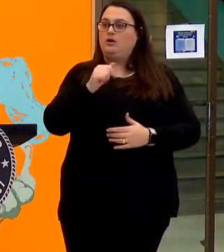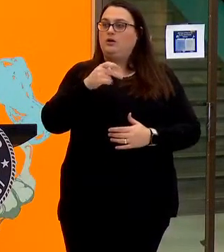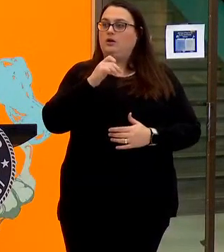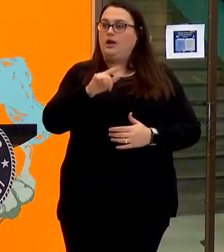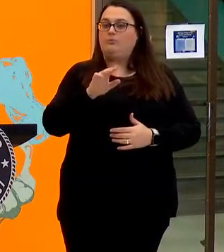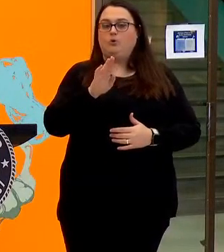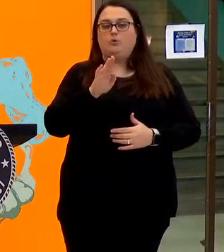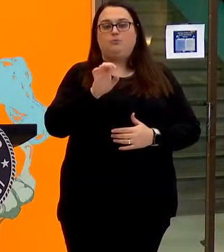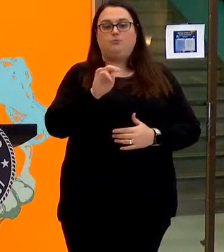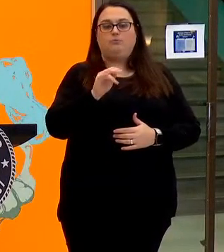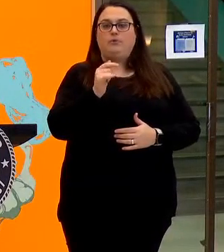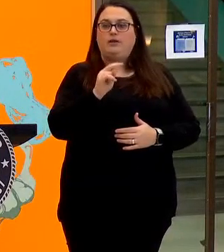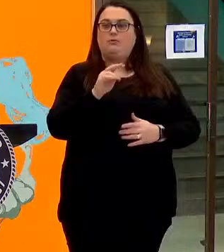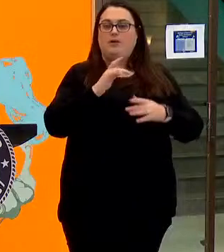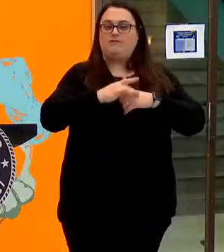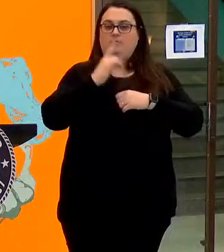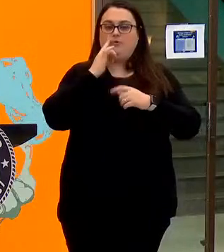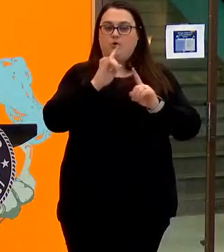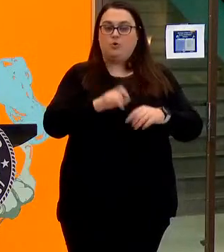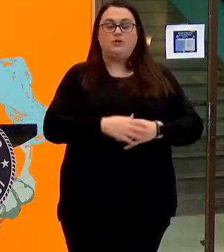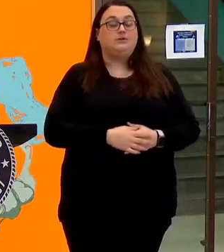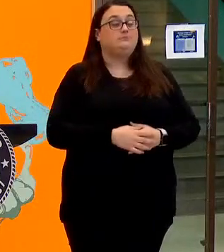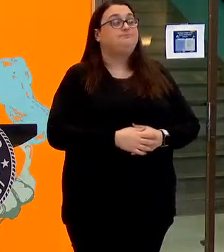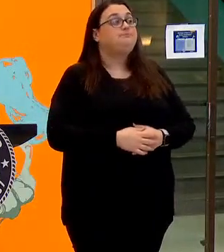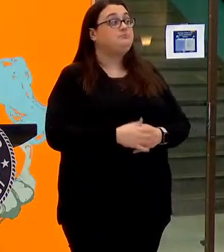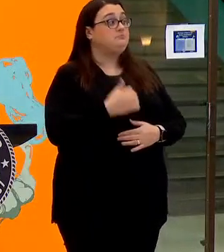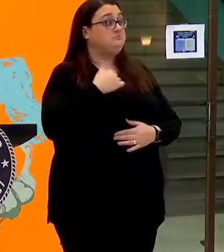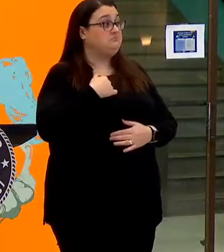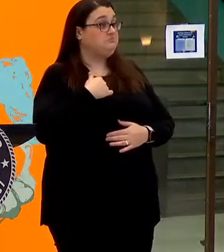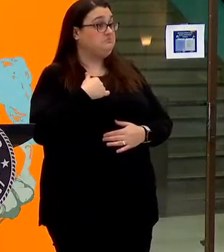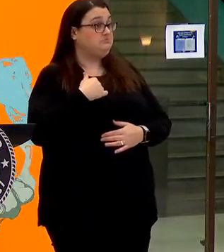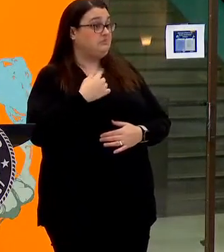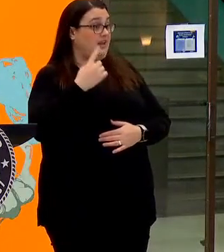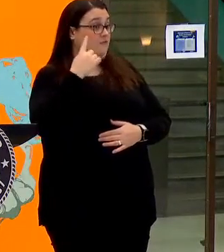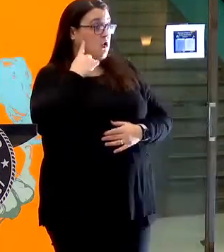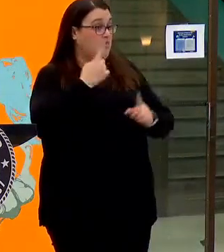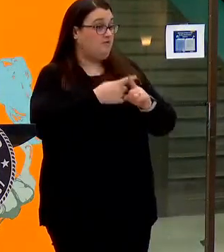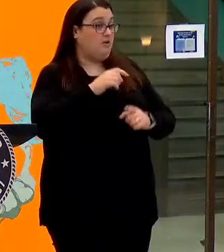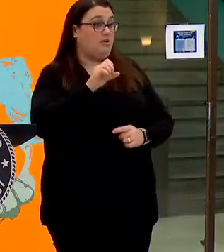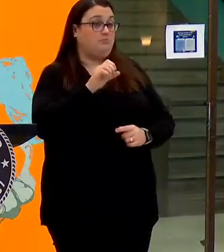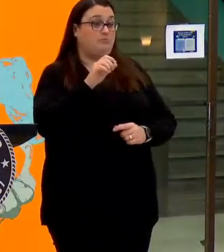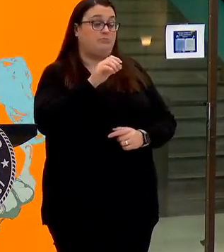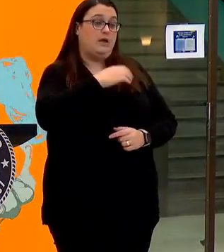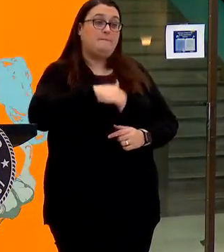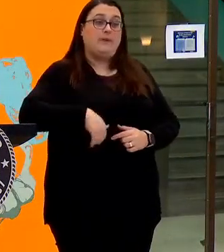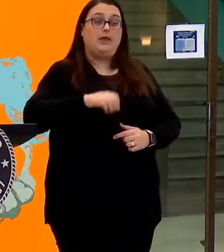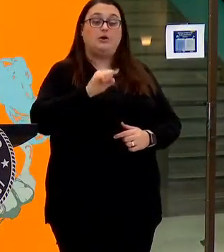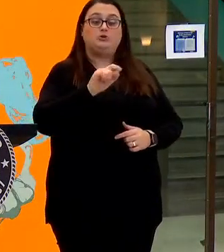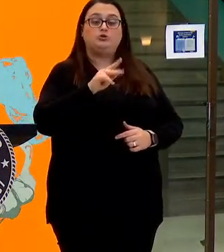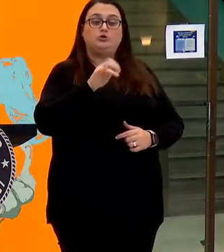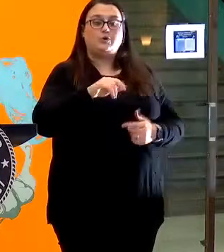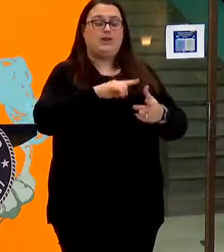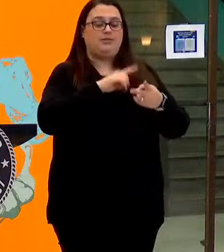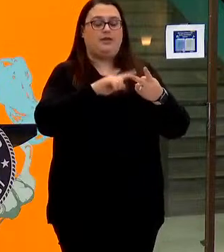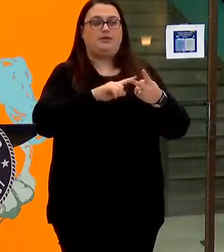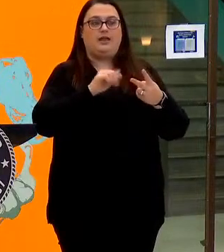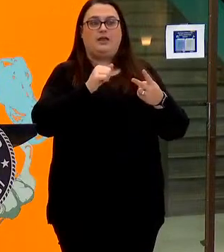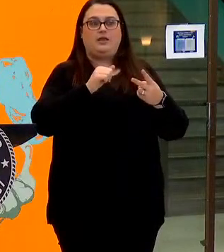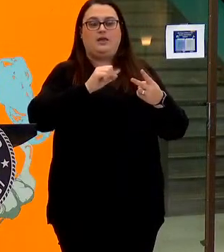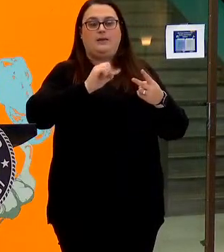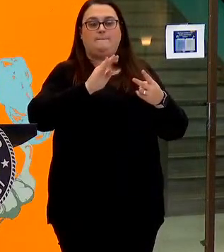available for questions. The question is, have I heard from Mayor Stoney throughout this, and will Ms. Bingham be available for